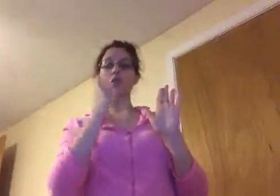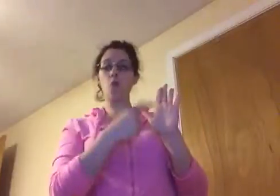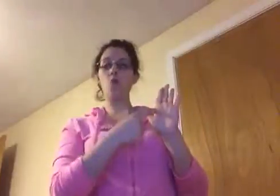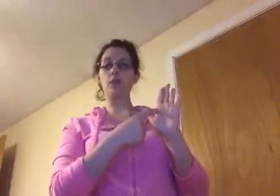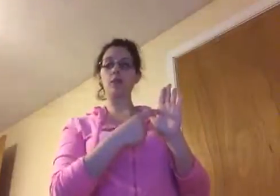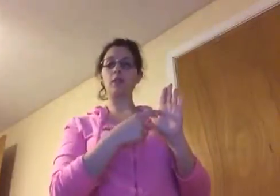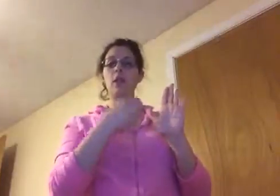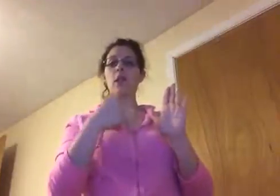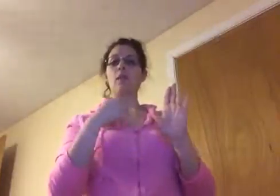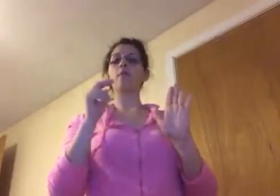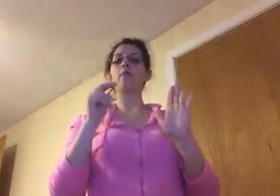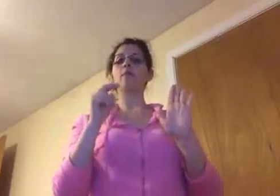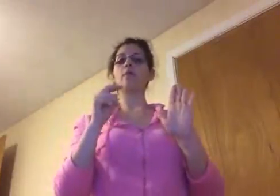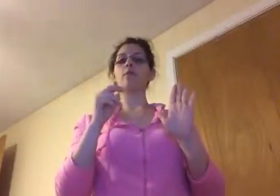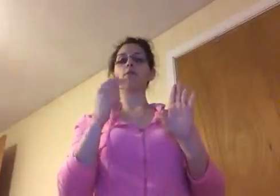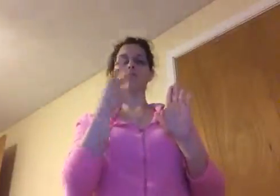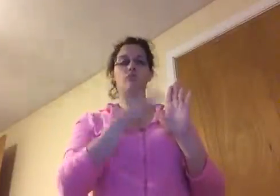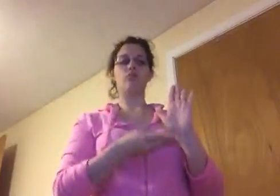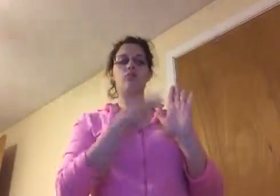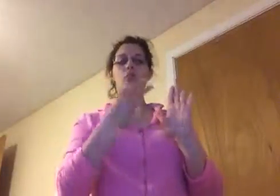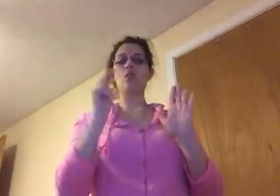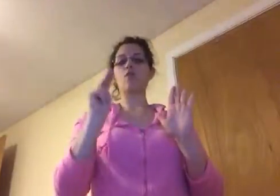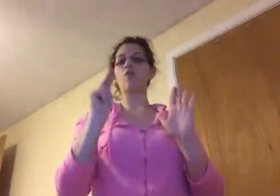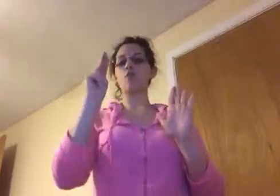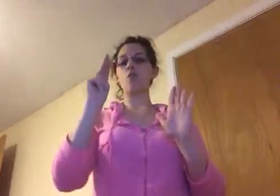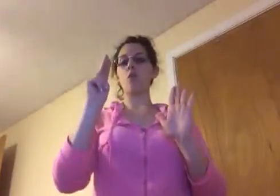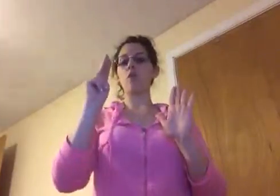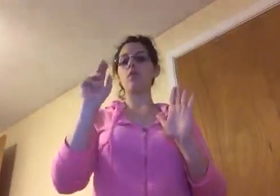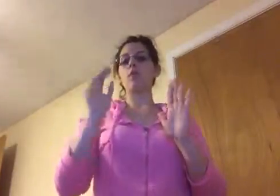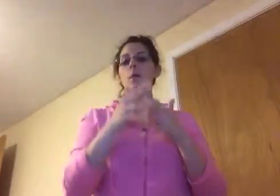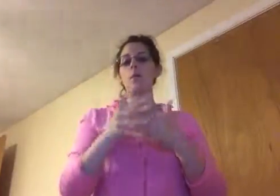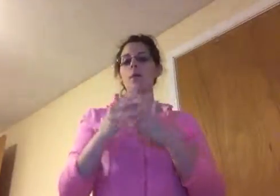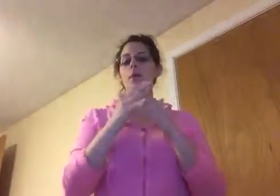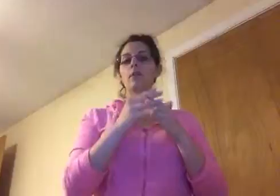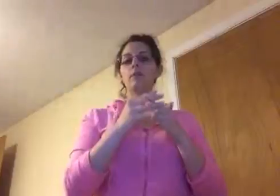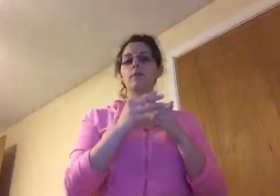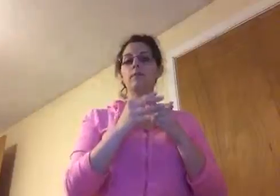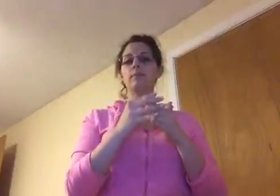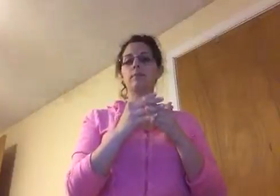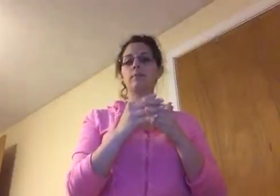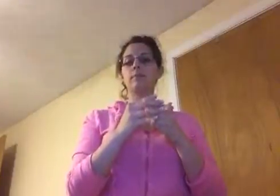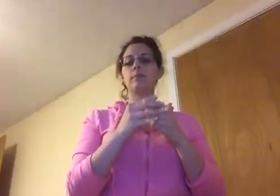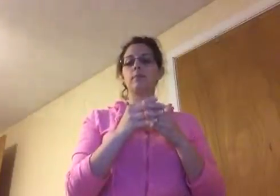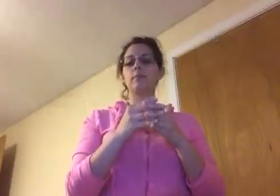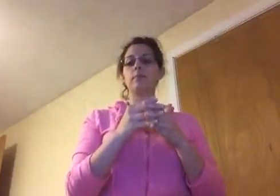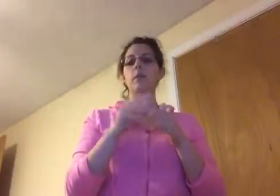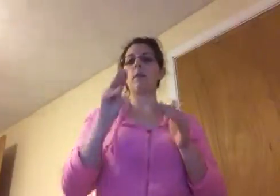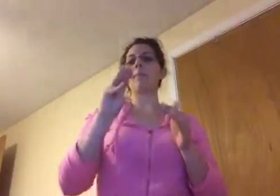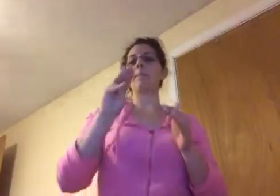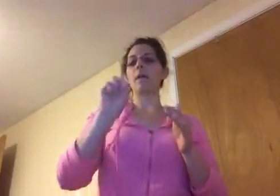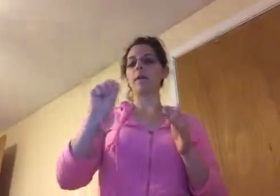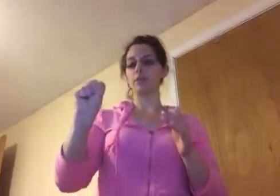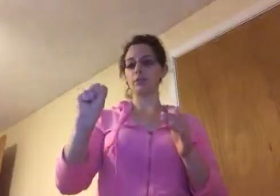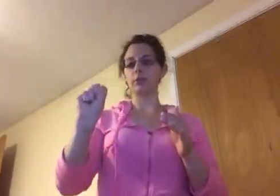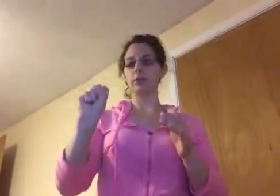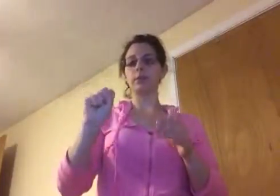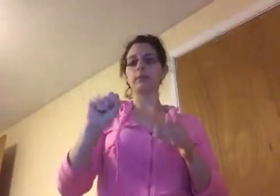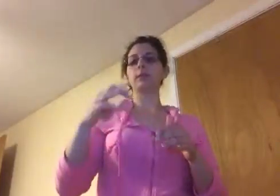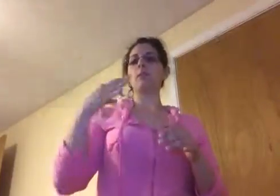southern colonies, and then starting around here, Massachusetts, modern-day states of Massachusetts, Maine, New Hampshire, and Connecticut.